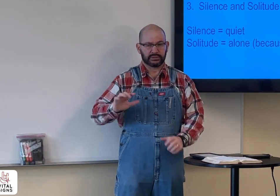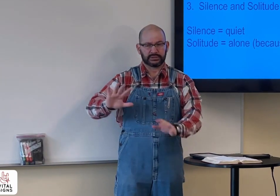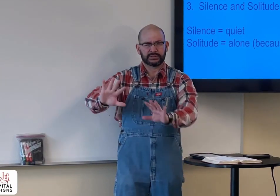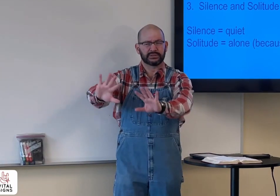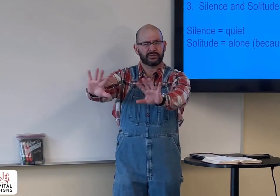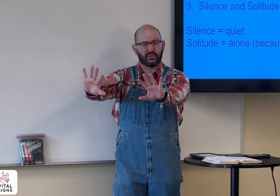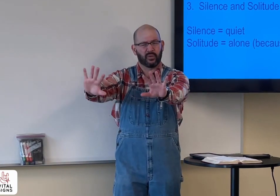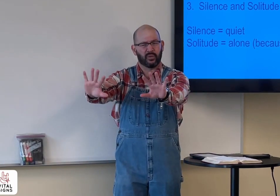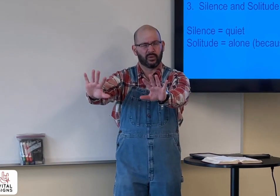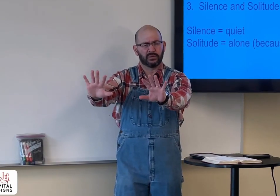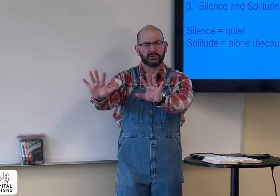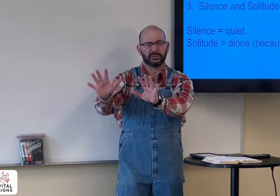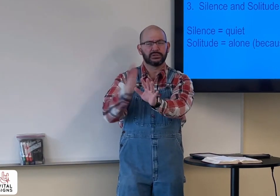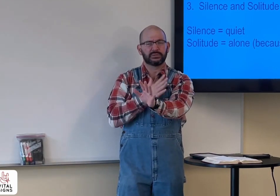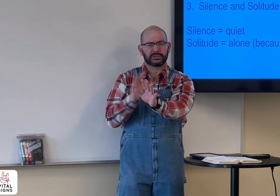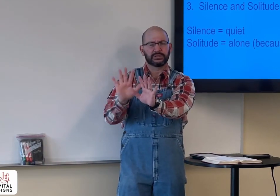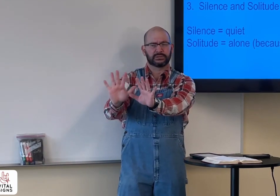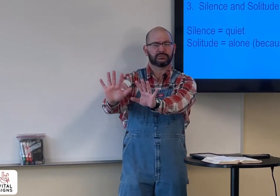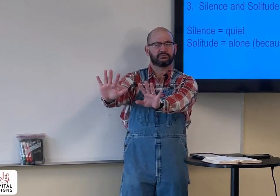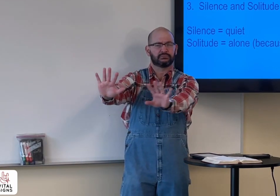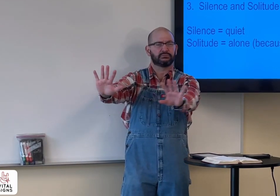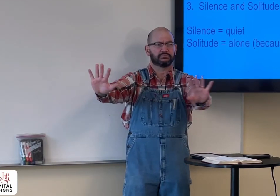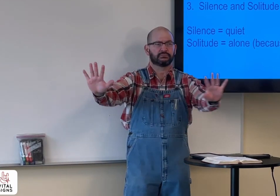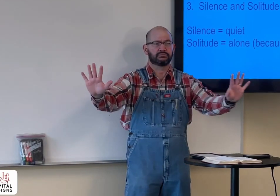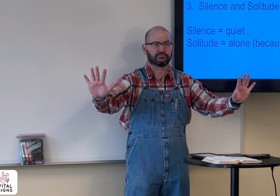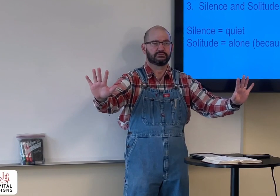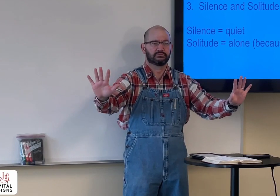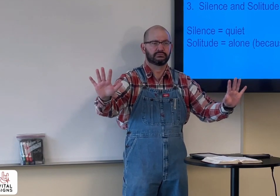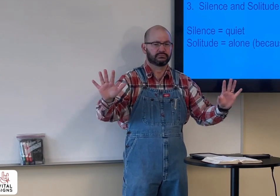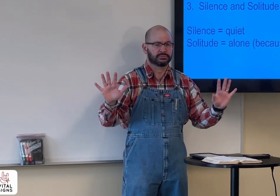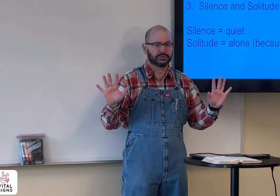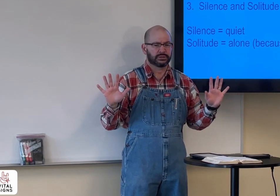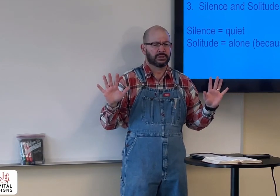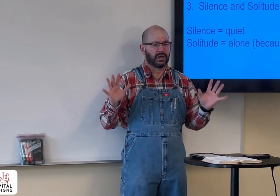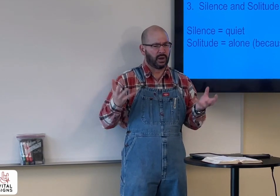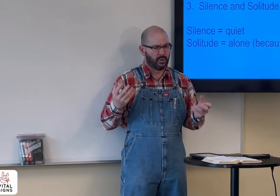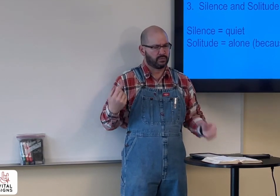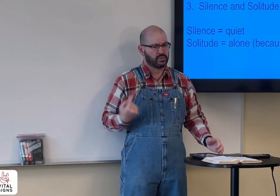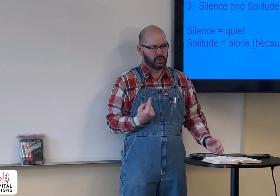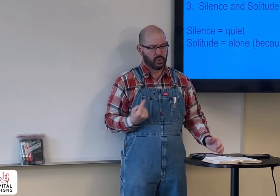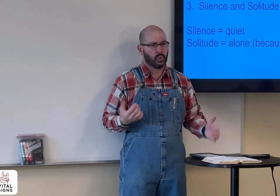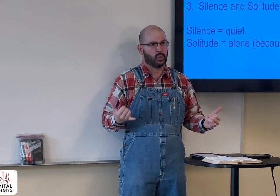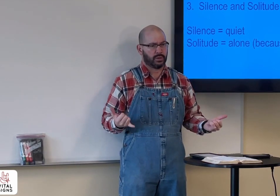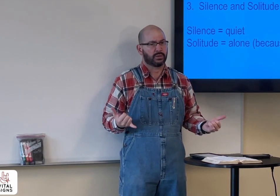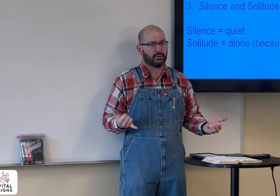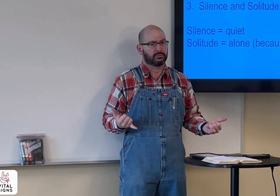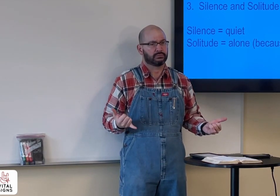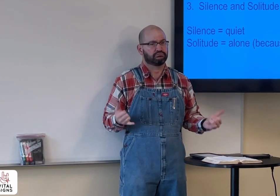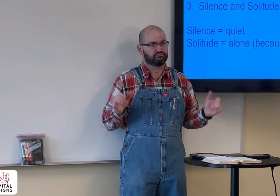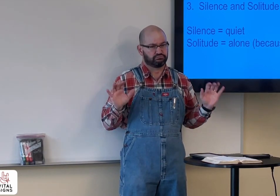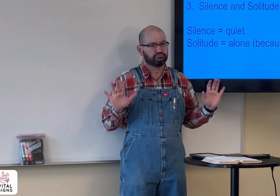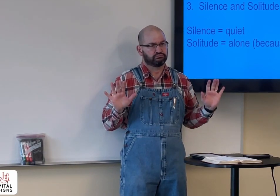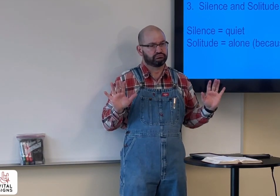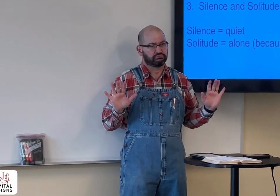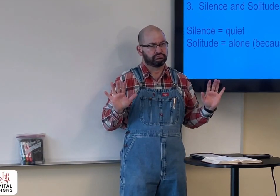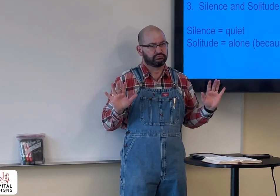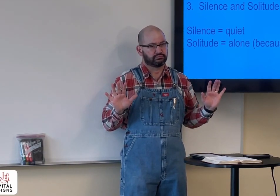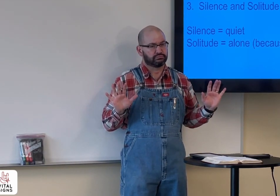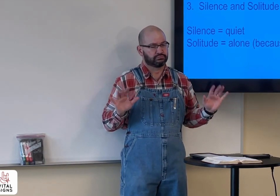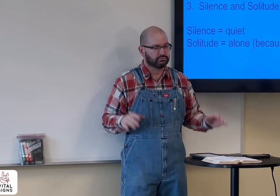Yeah, say, hang on, you guys, I don't really want to be around anybody right now. I want to be by myself, alone.